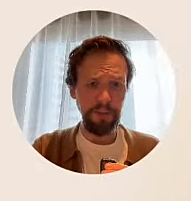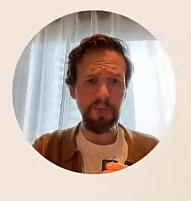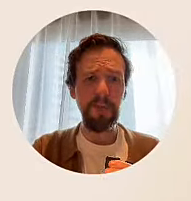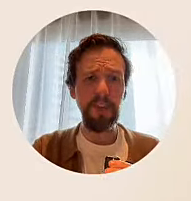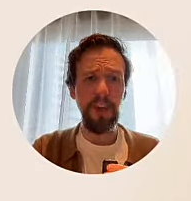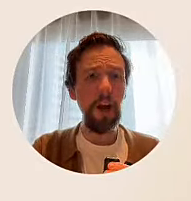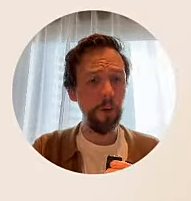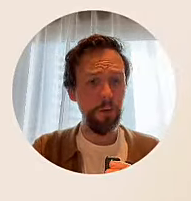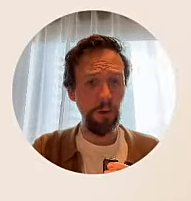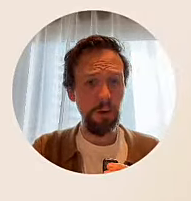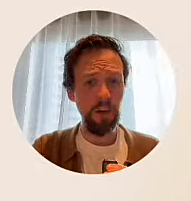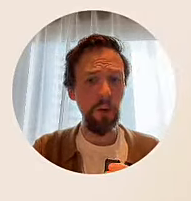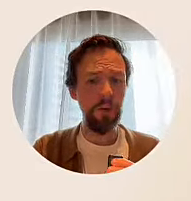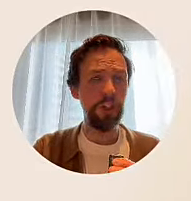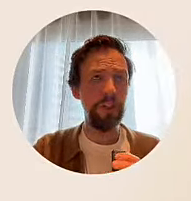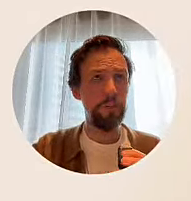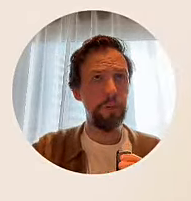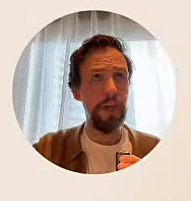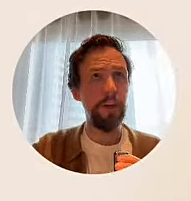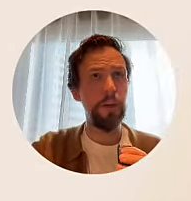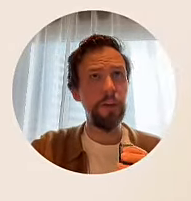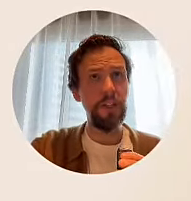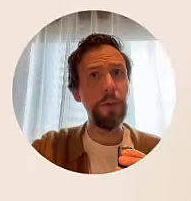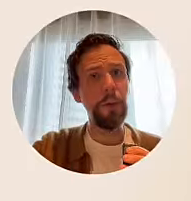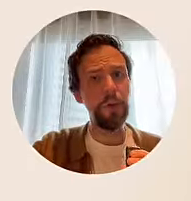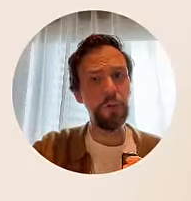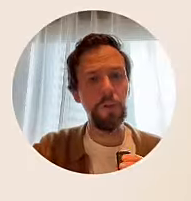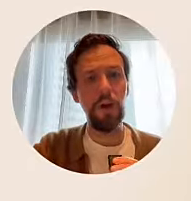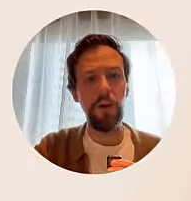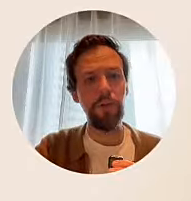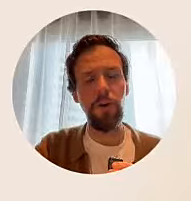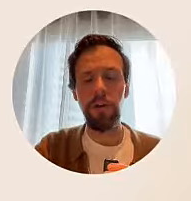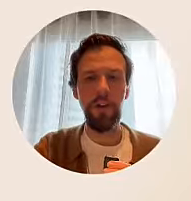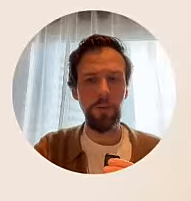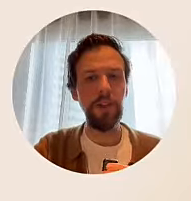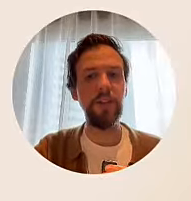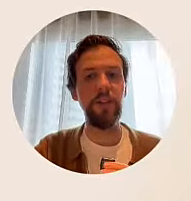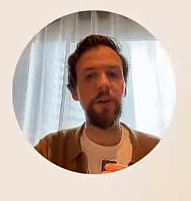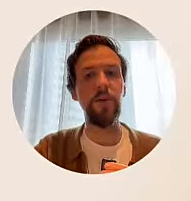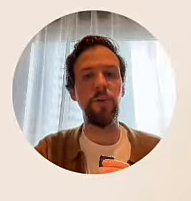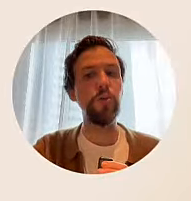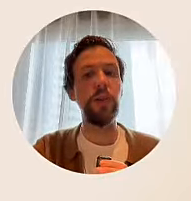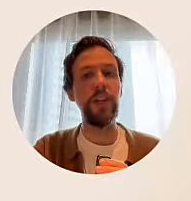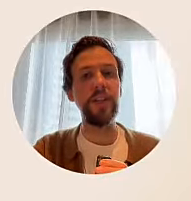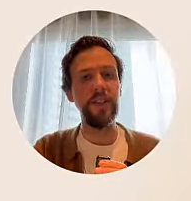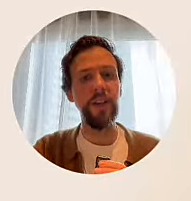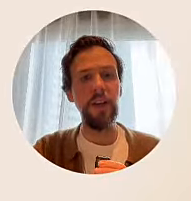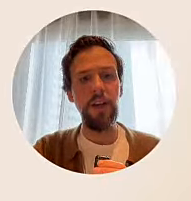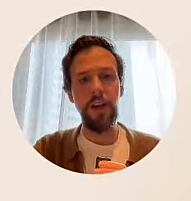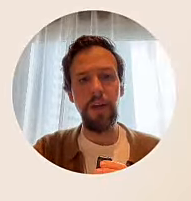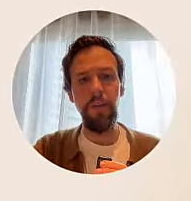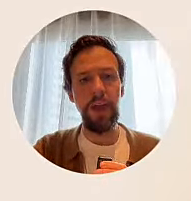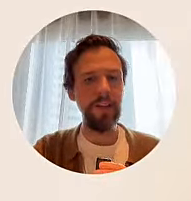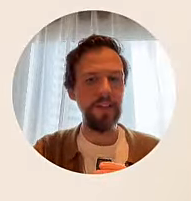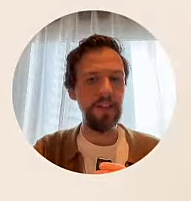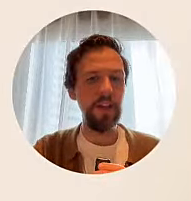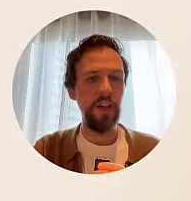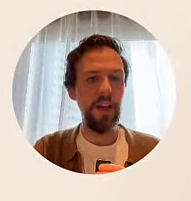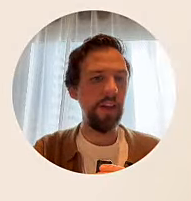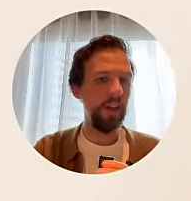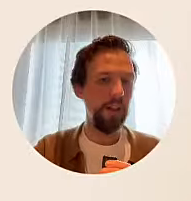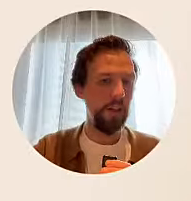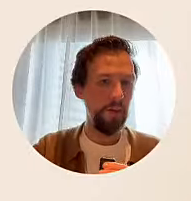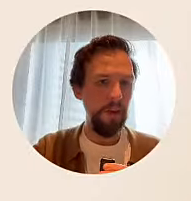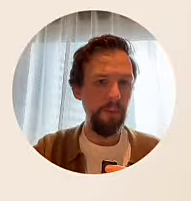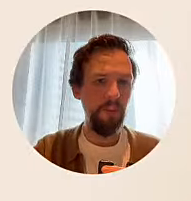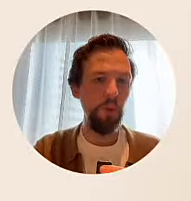example, Art of Flora, which is the botanical sequel to Art of Fauna that recently was released, has